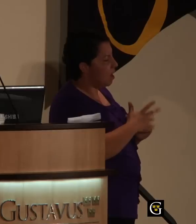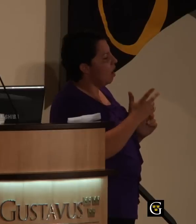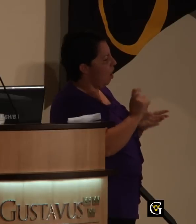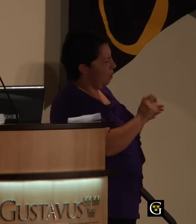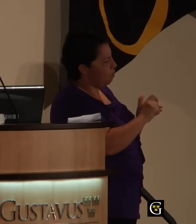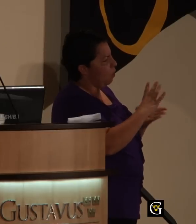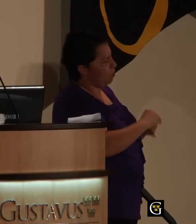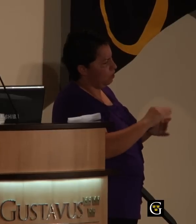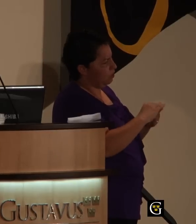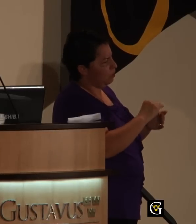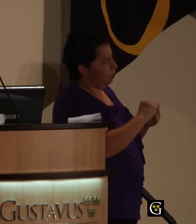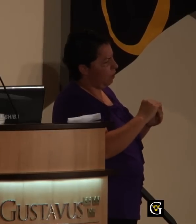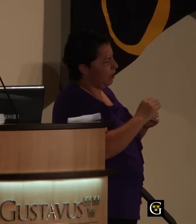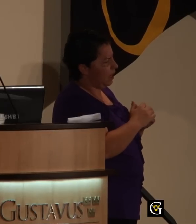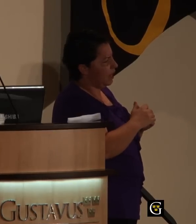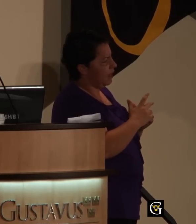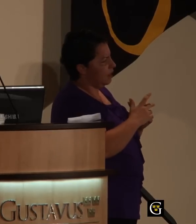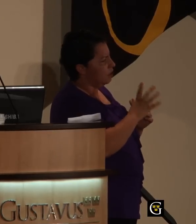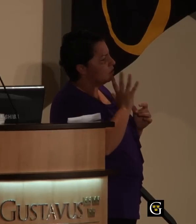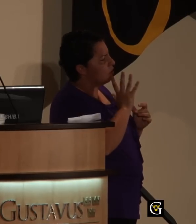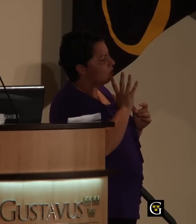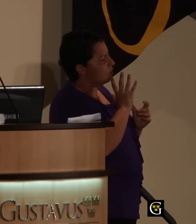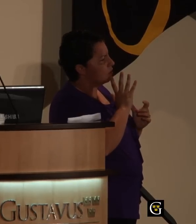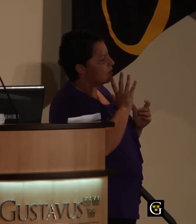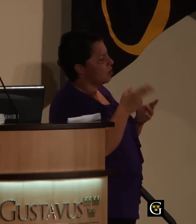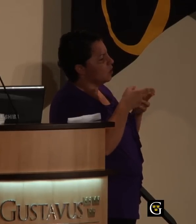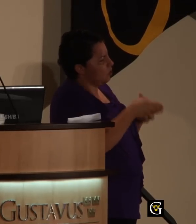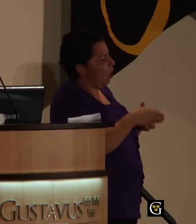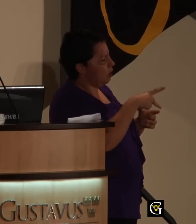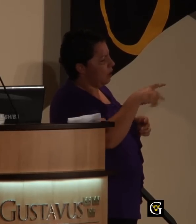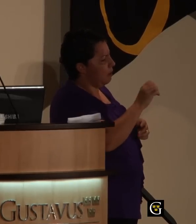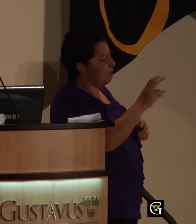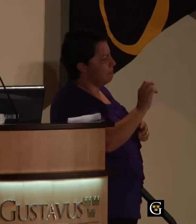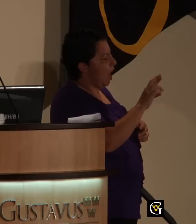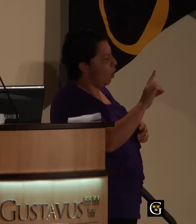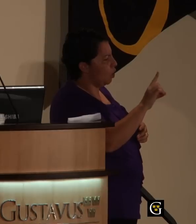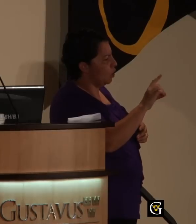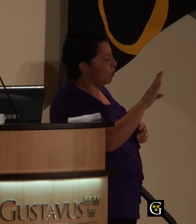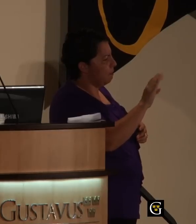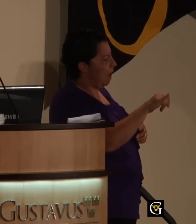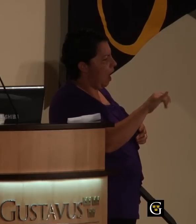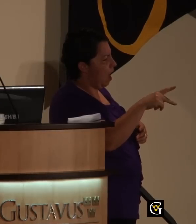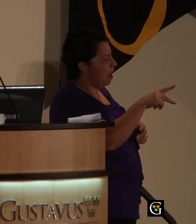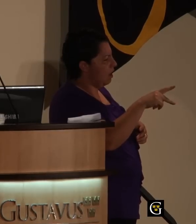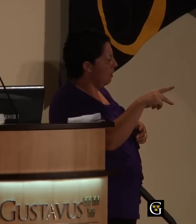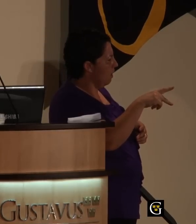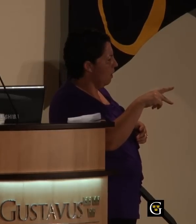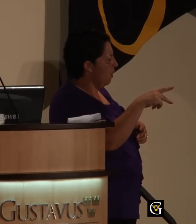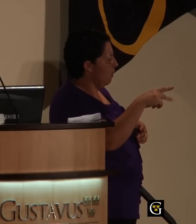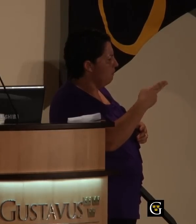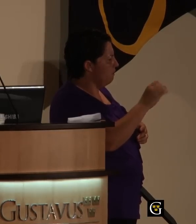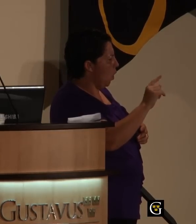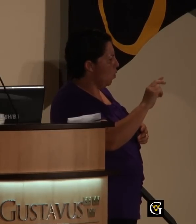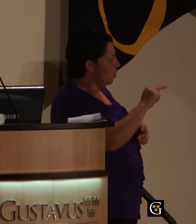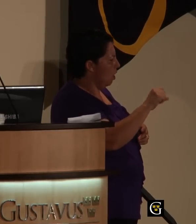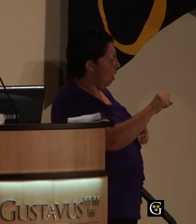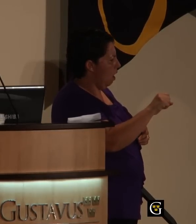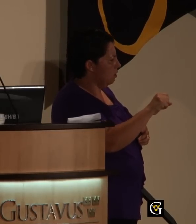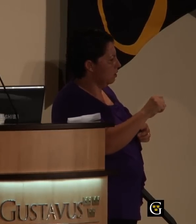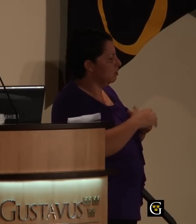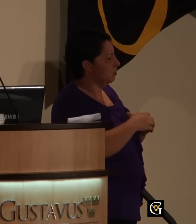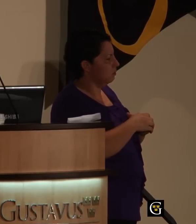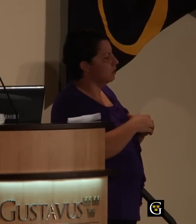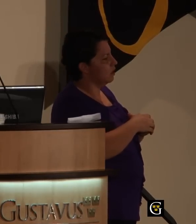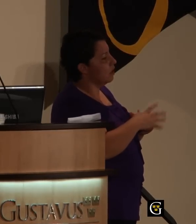The Power of Photons. And so I talked about this science called optogenetics. And optogenetics, here's what you do.